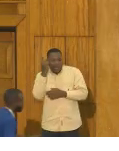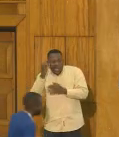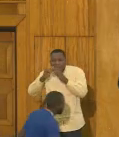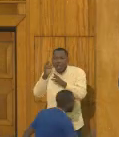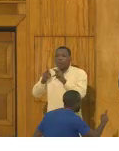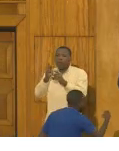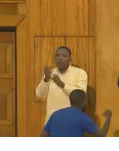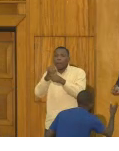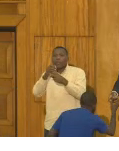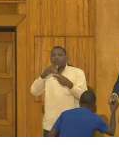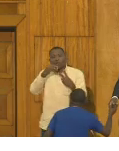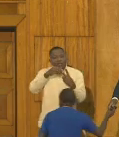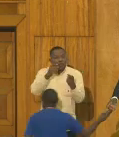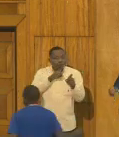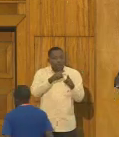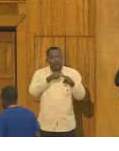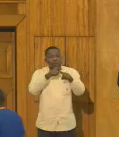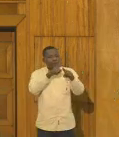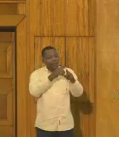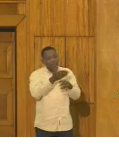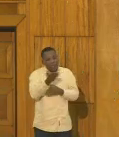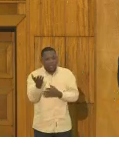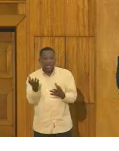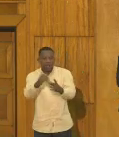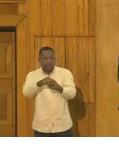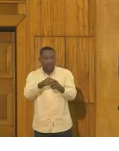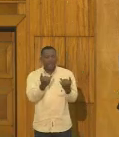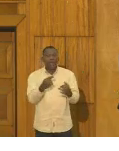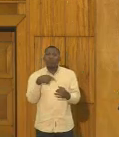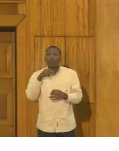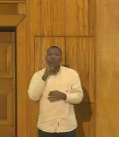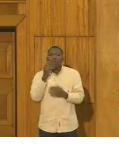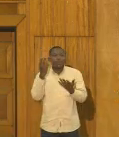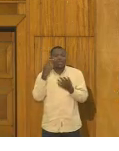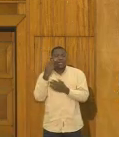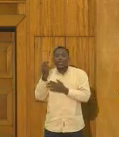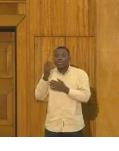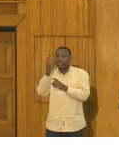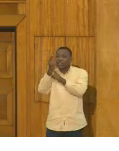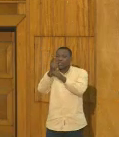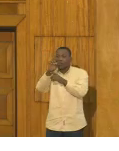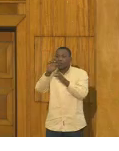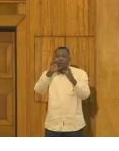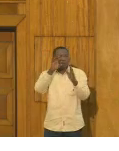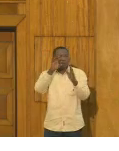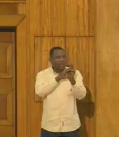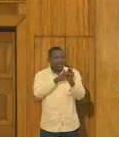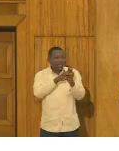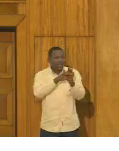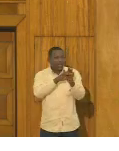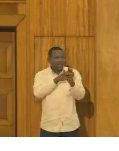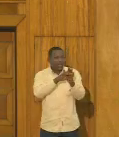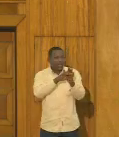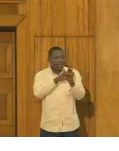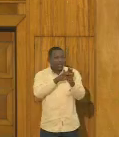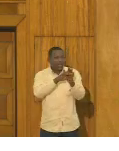when multiple factors are involved. Now, we are not just looking at the general picture of will people accept HIV vaccine.